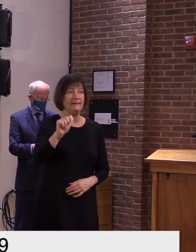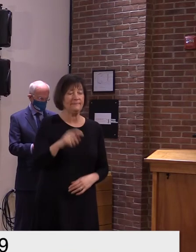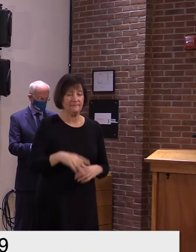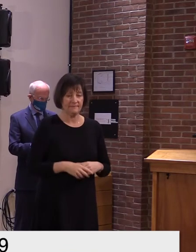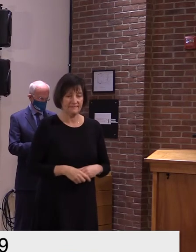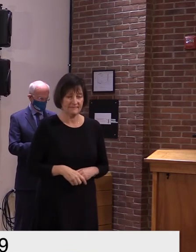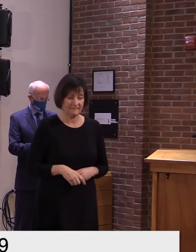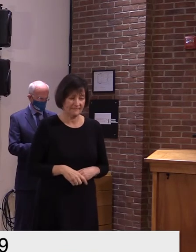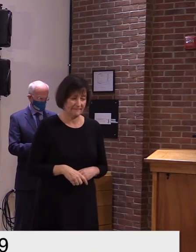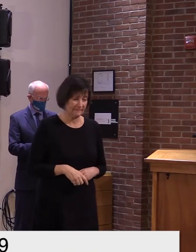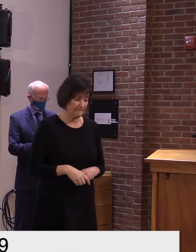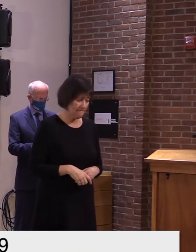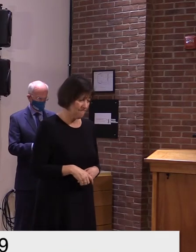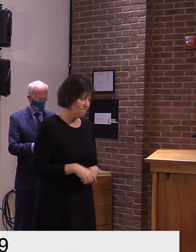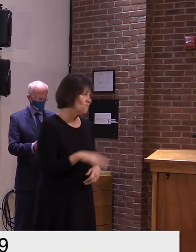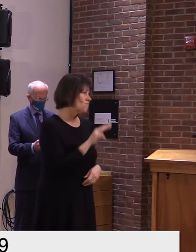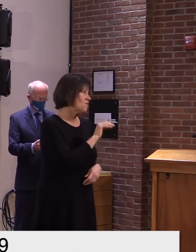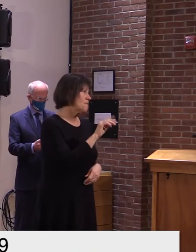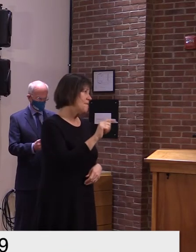Thank you.